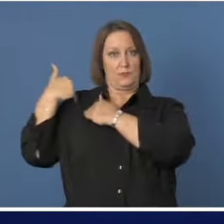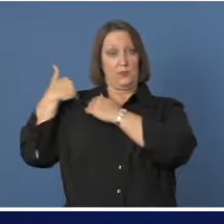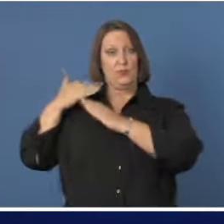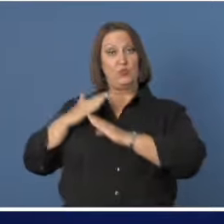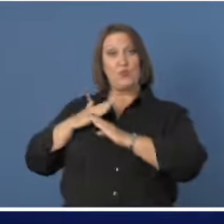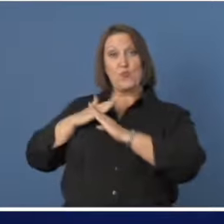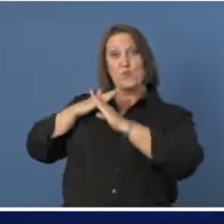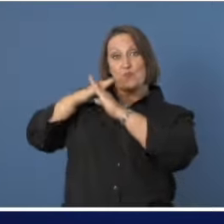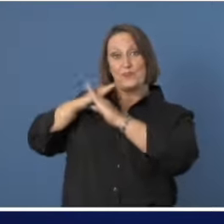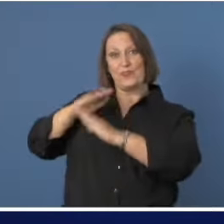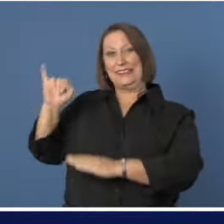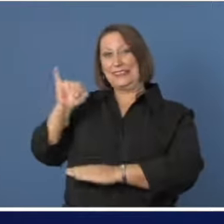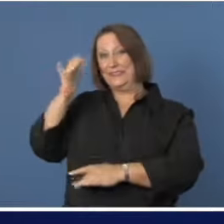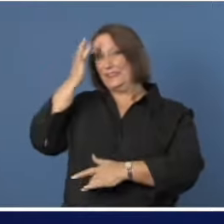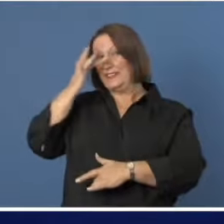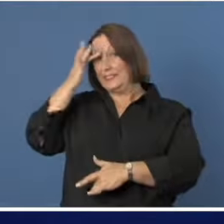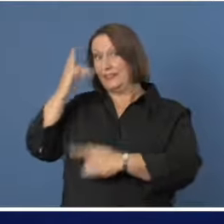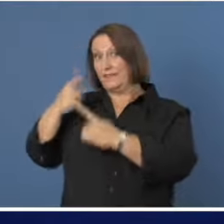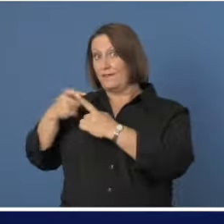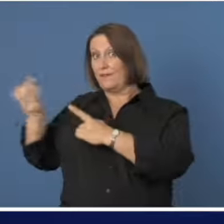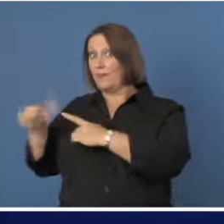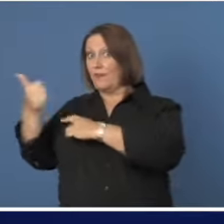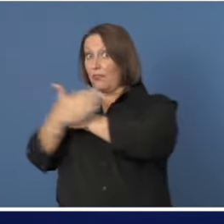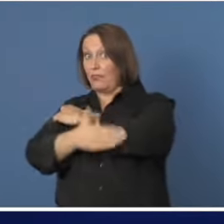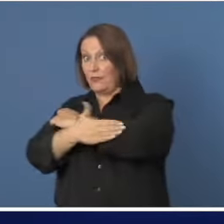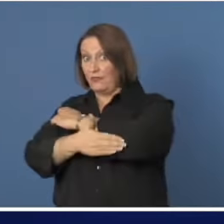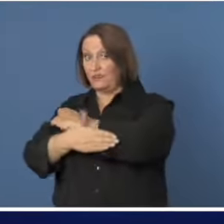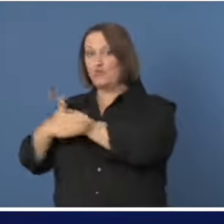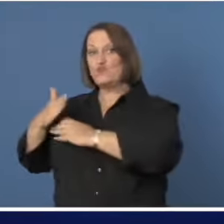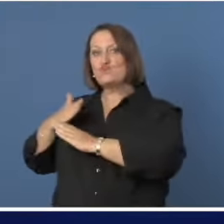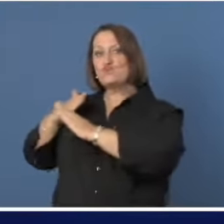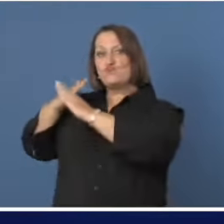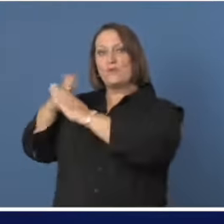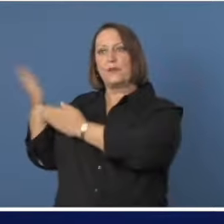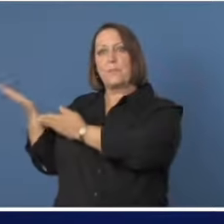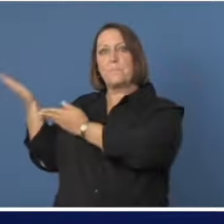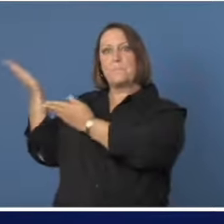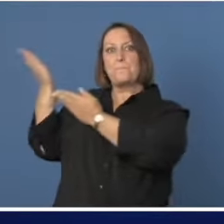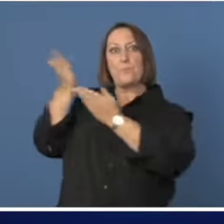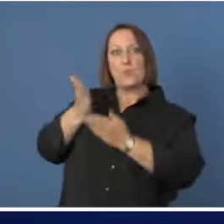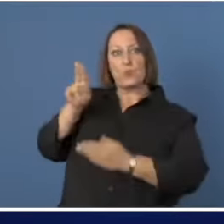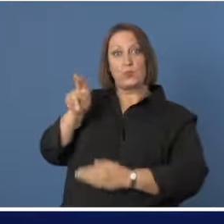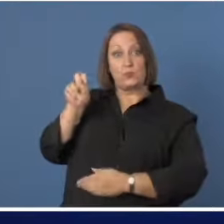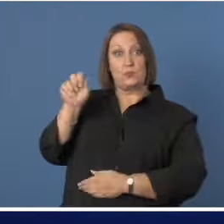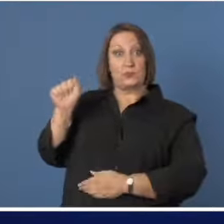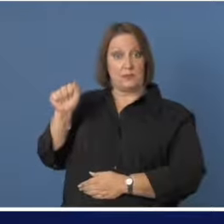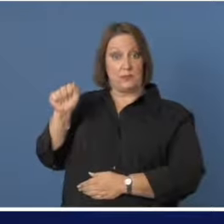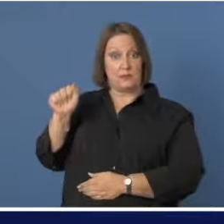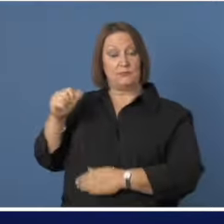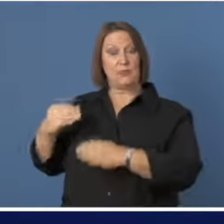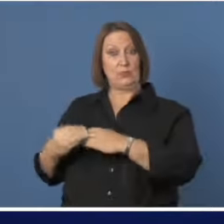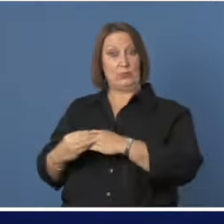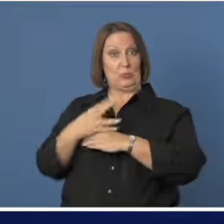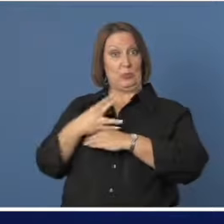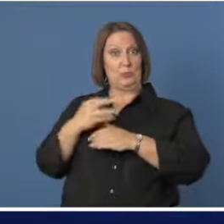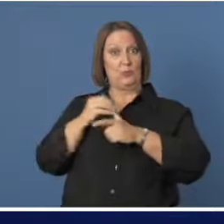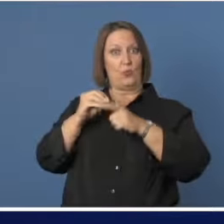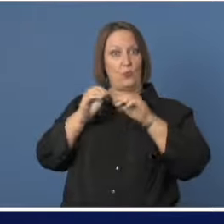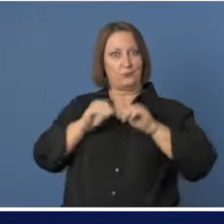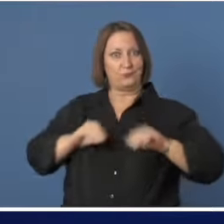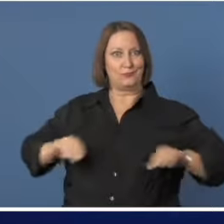introduction, transmission, and spread of communicable diseases from foreign countries into